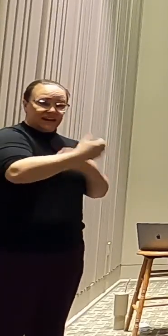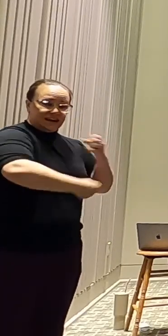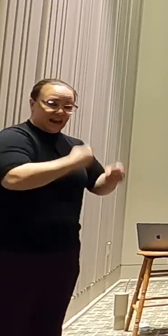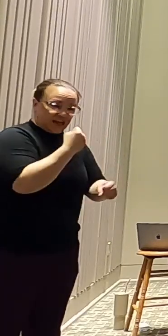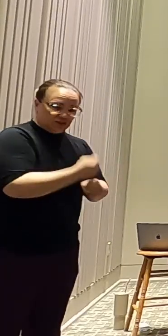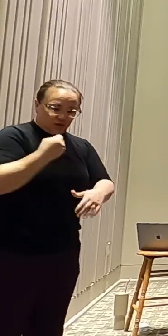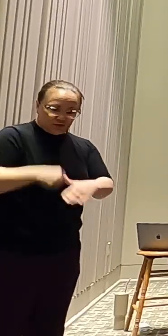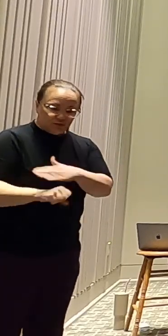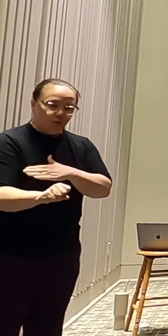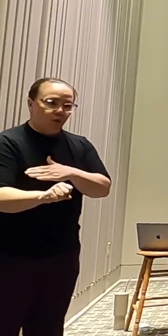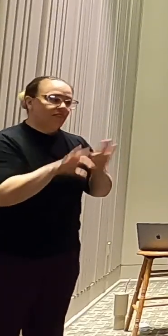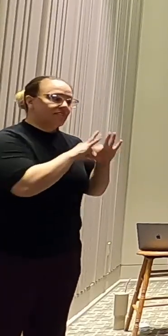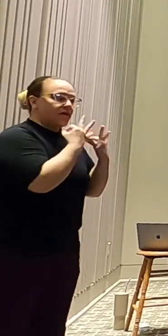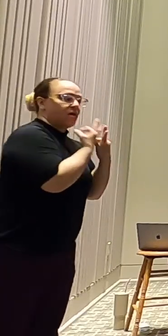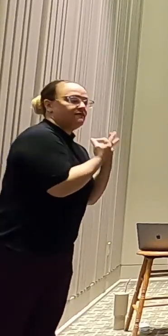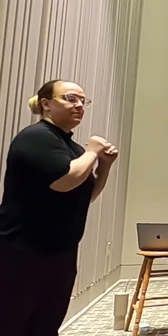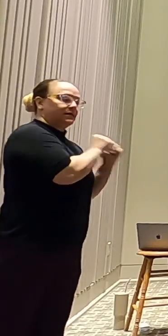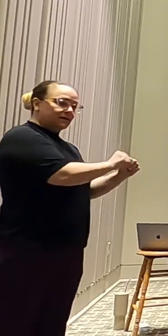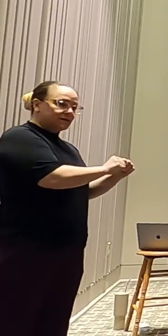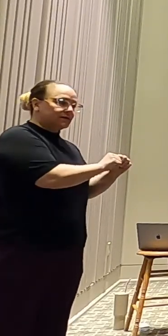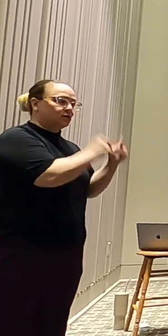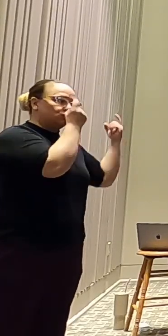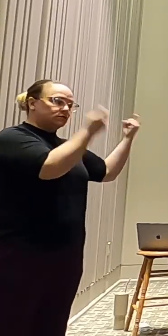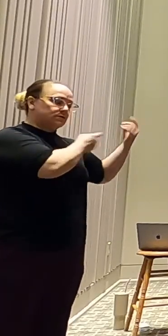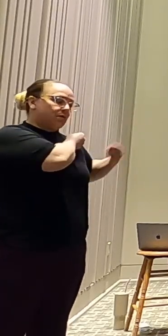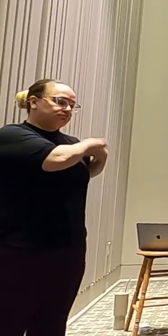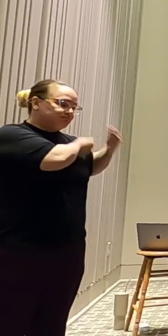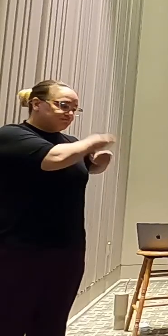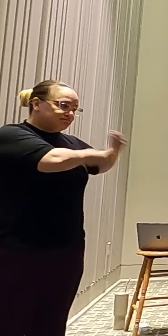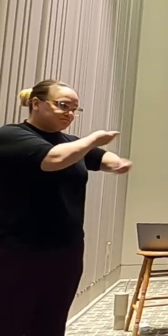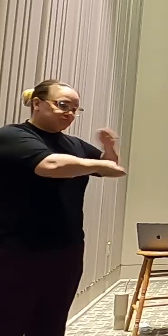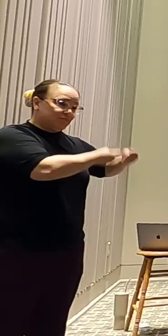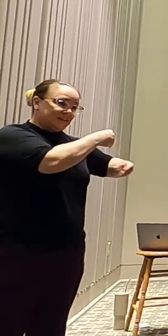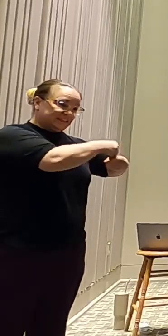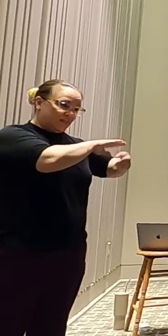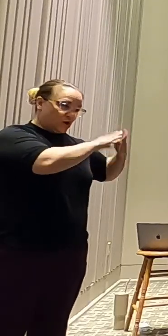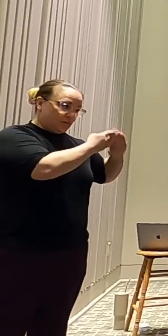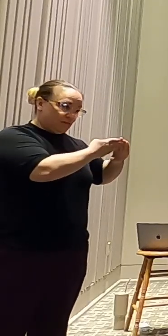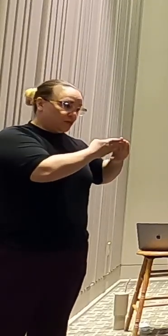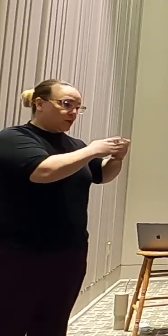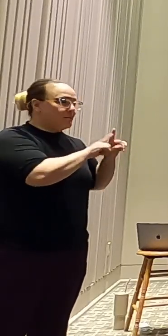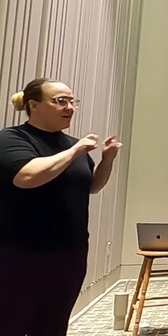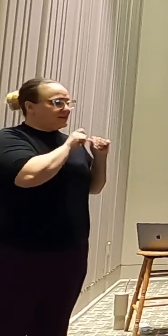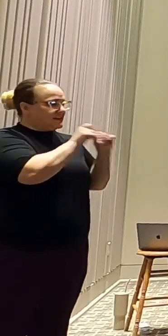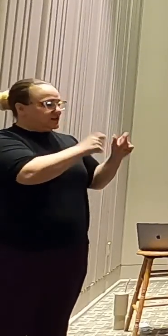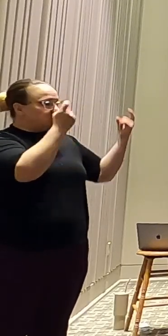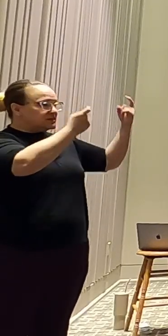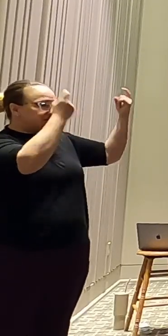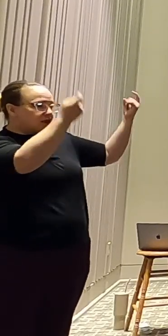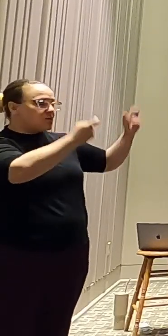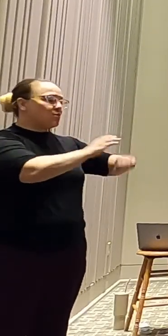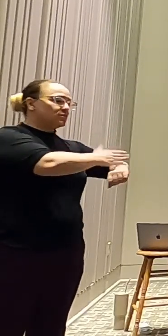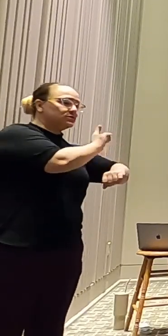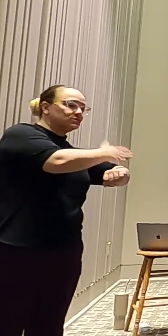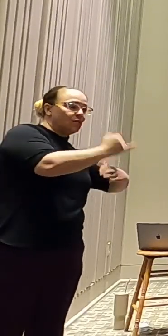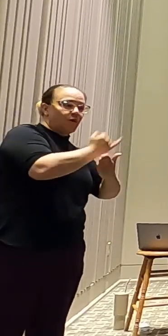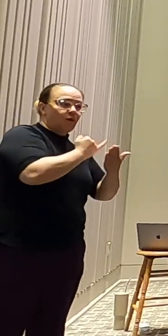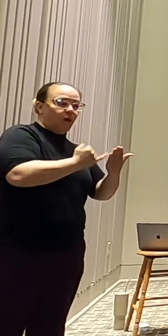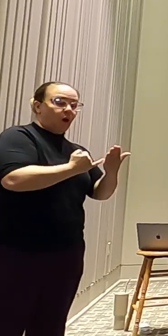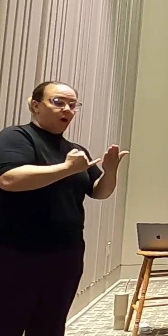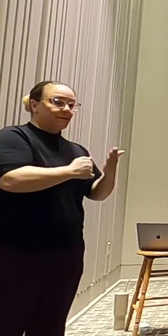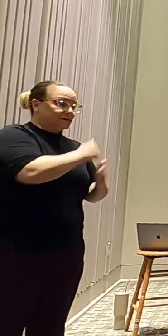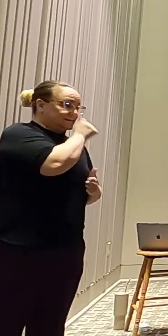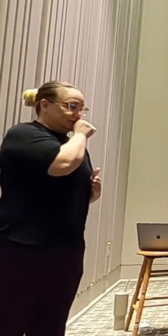culture alive within their community by continuing ceremonies, rituals, songs, and art in